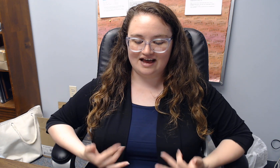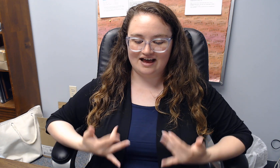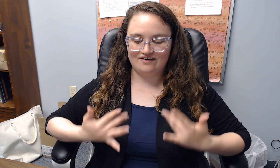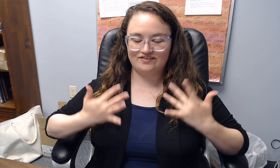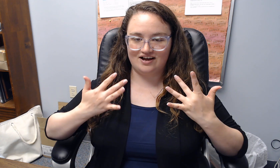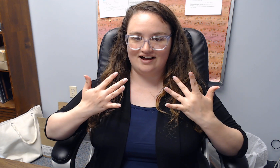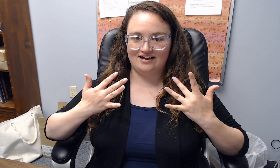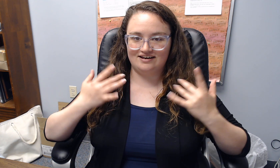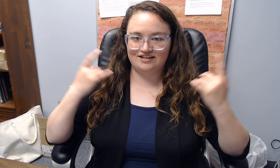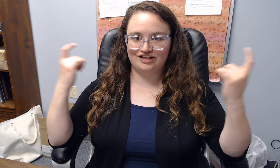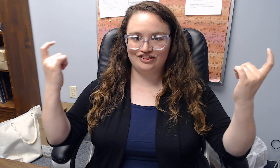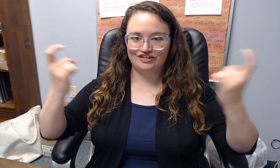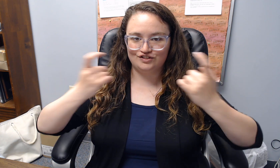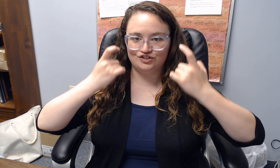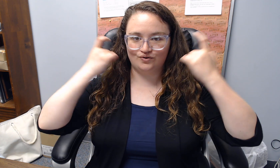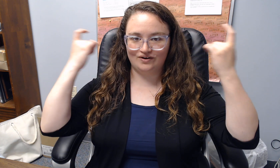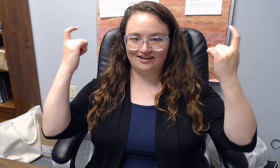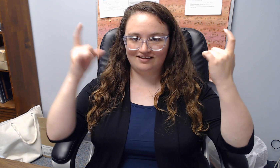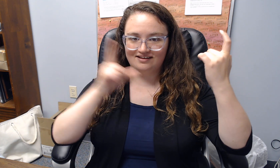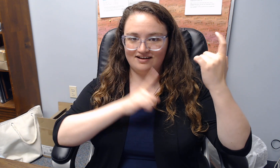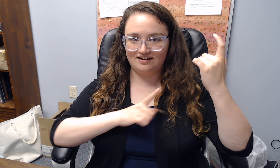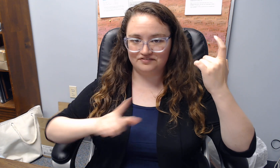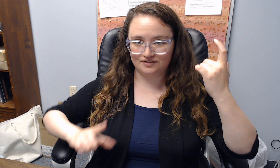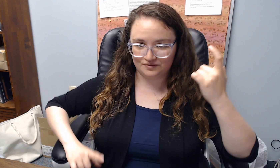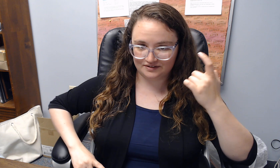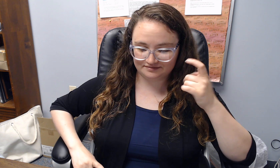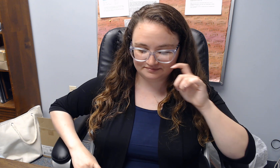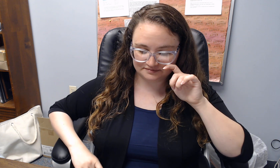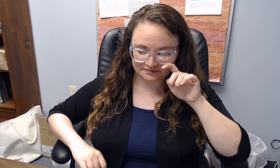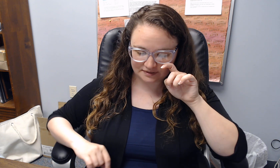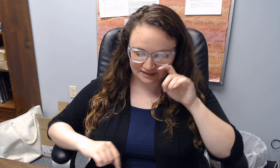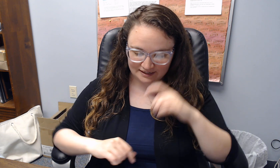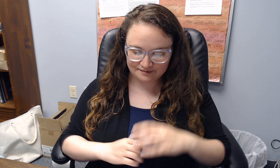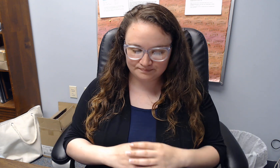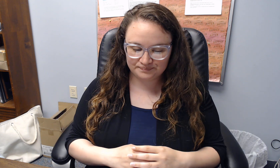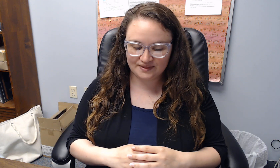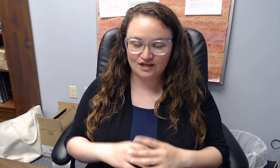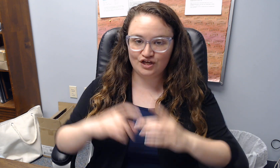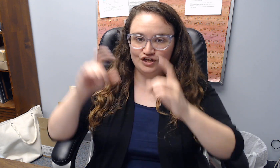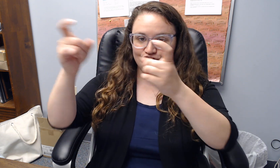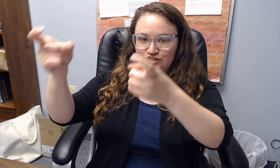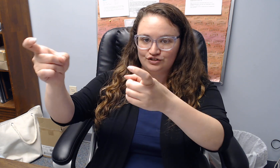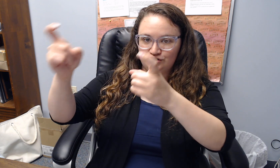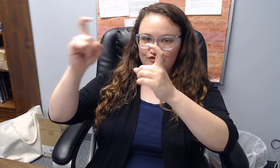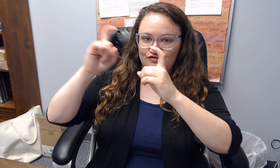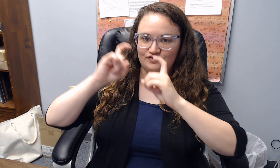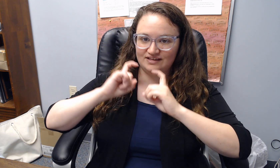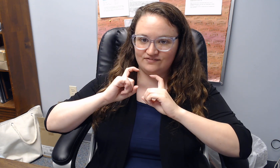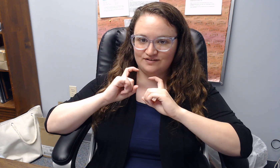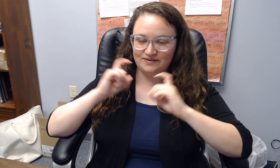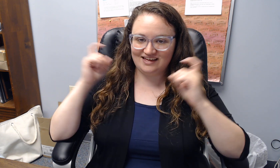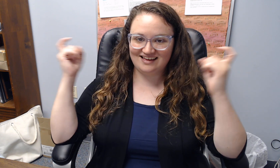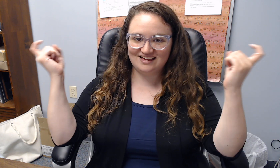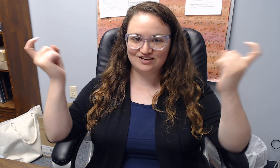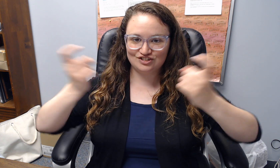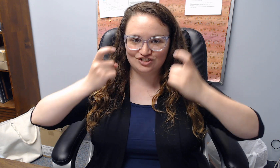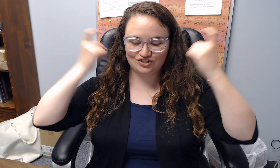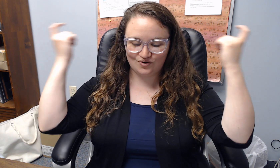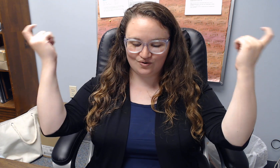I've got the joy of the Lord. Okay? So you've given me joy.